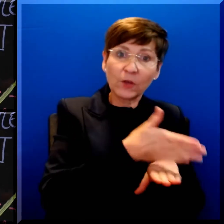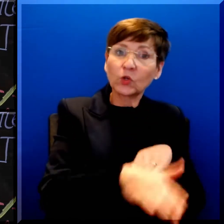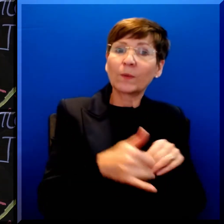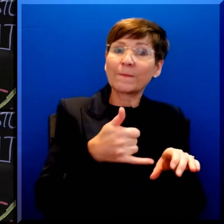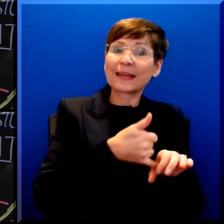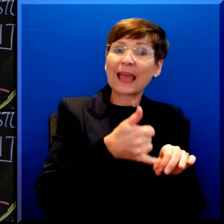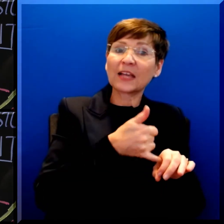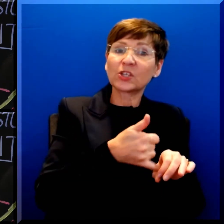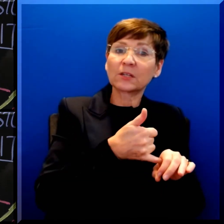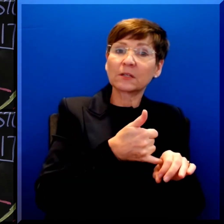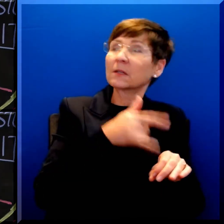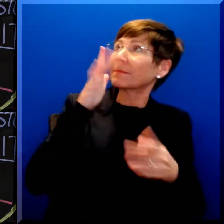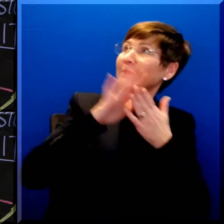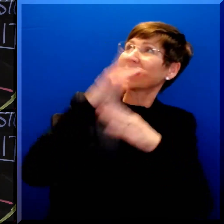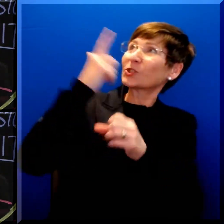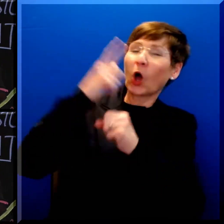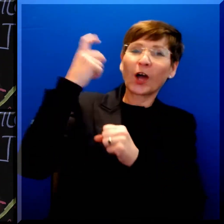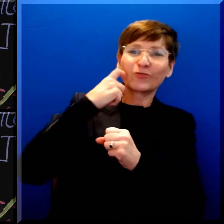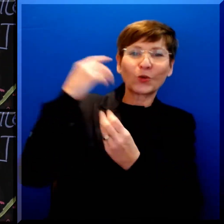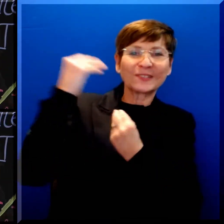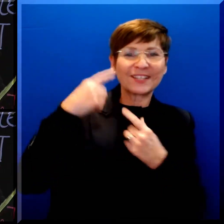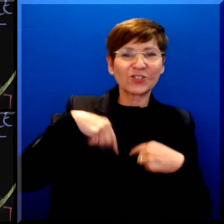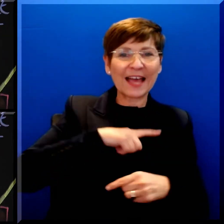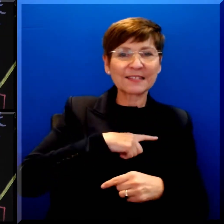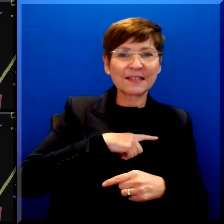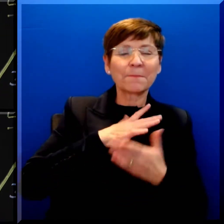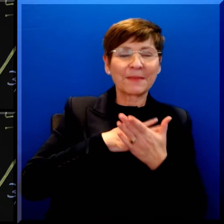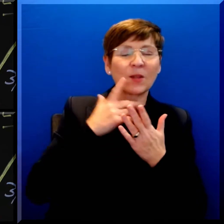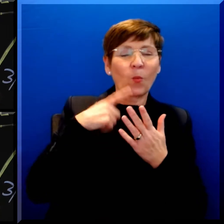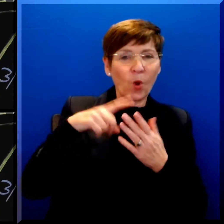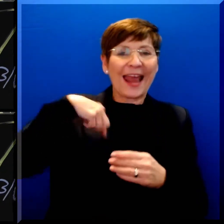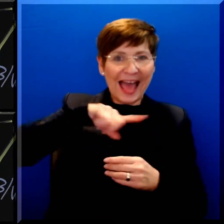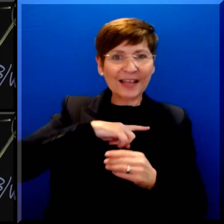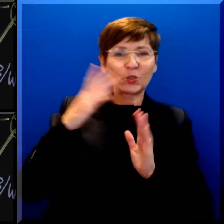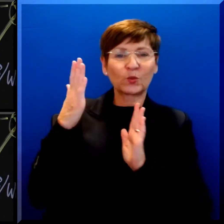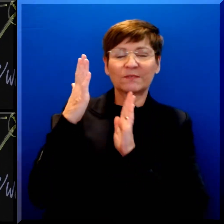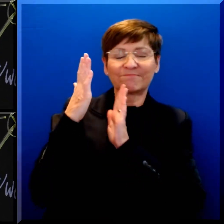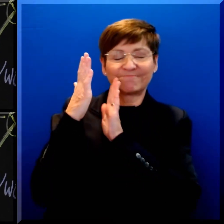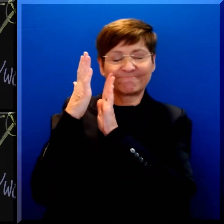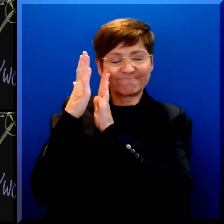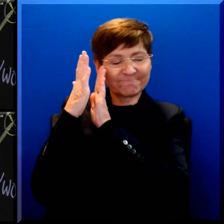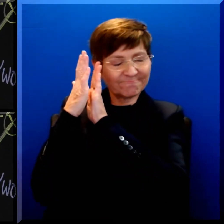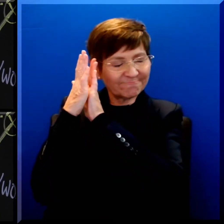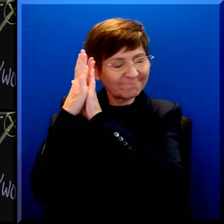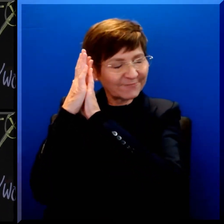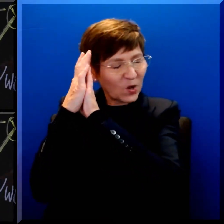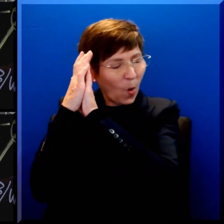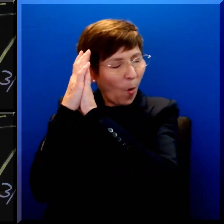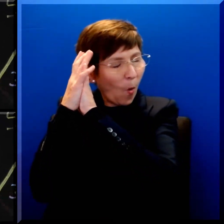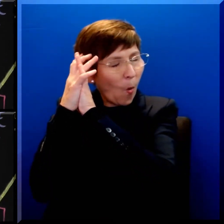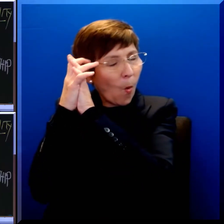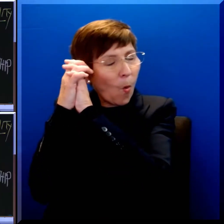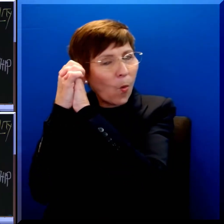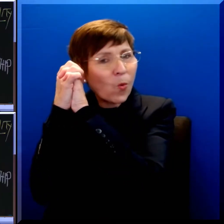God was just teaching our family something. He's like, I want you to hold my hand every day in the dip. Doesn't matter how long you're in it. That was